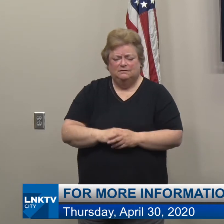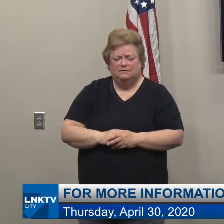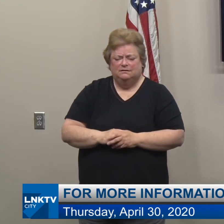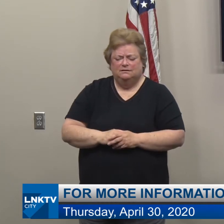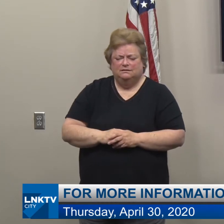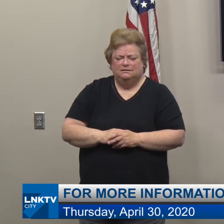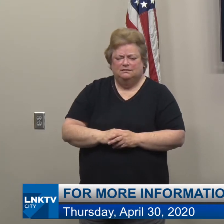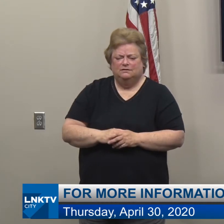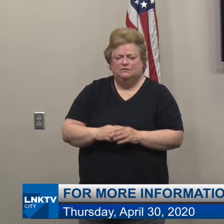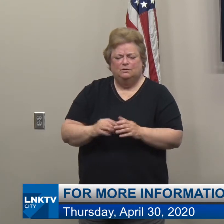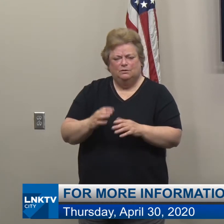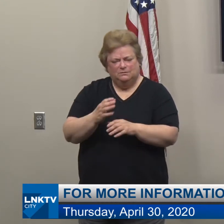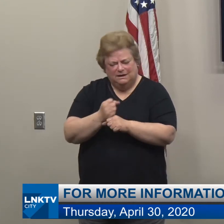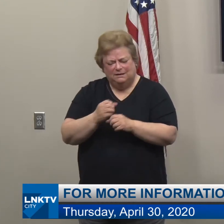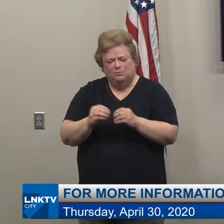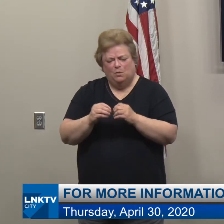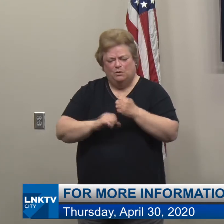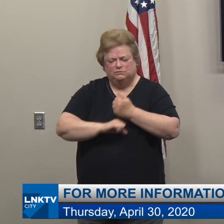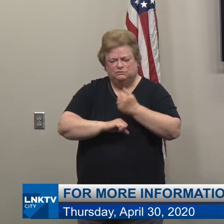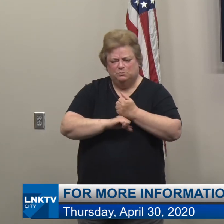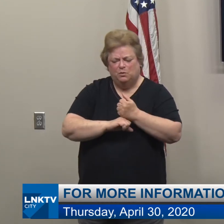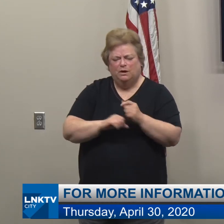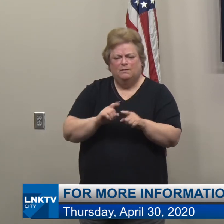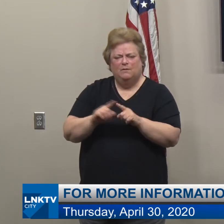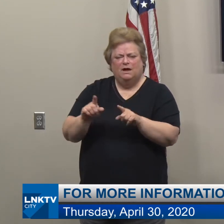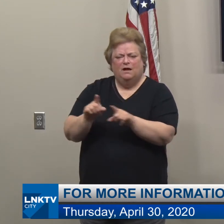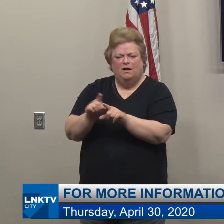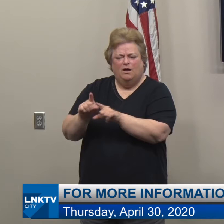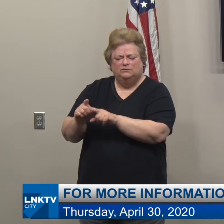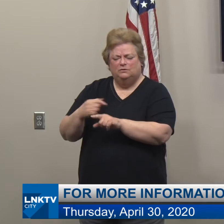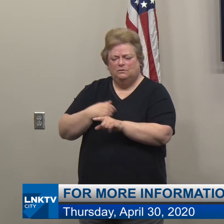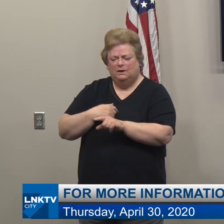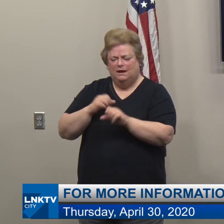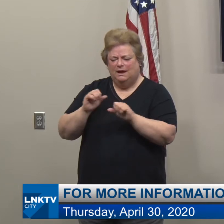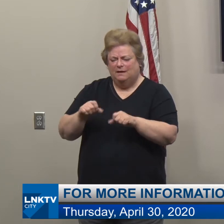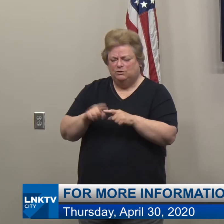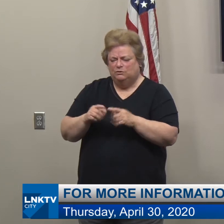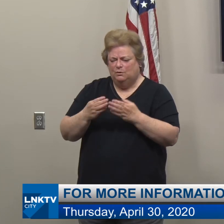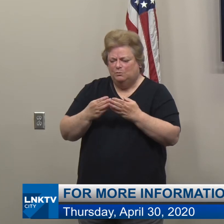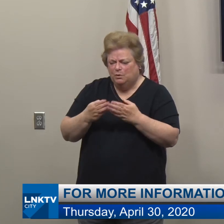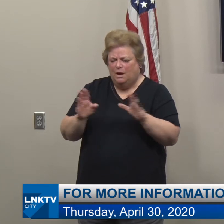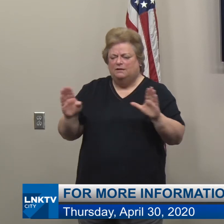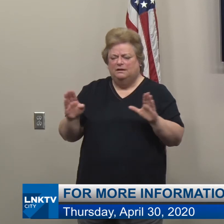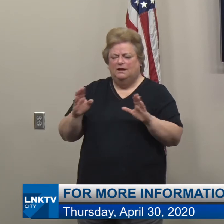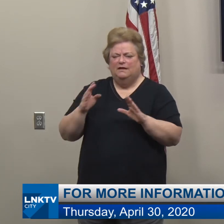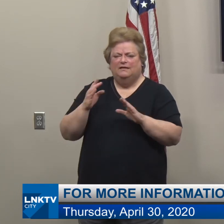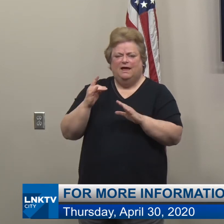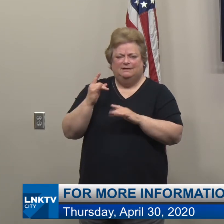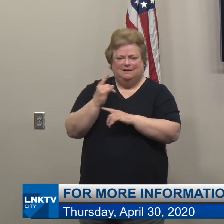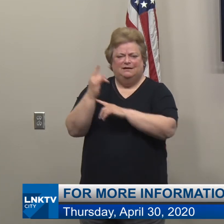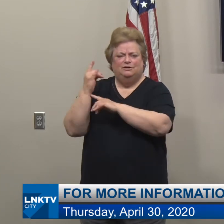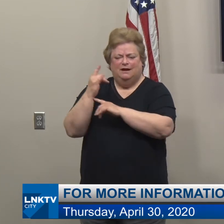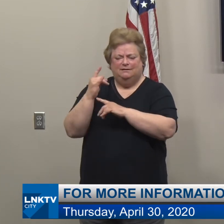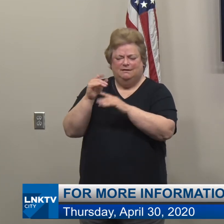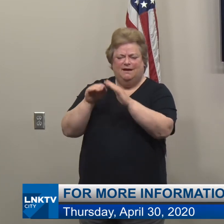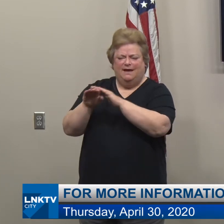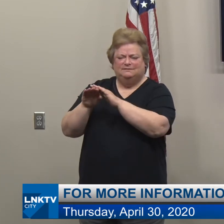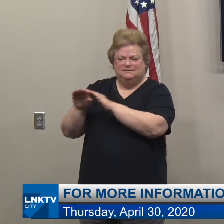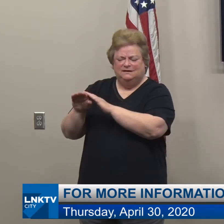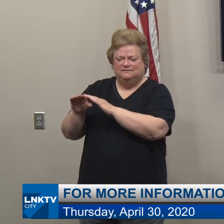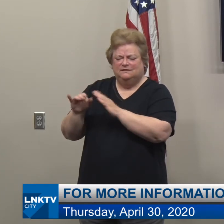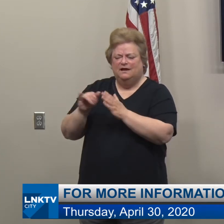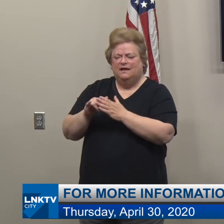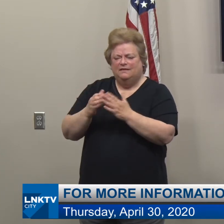get more support. But we've also been able to really broaden internet access in the community, and that's through